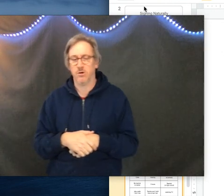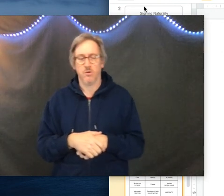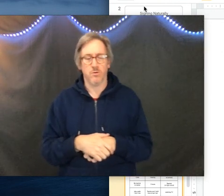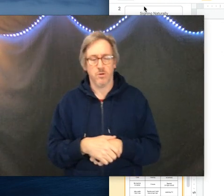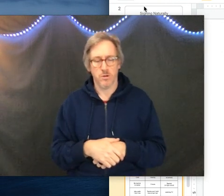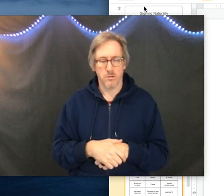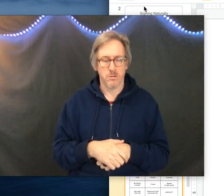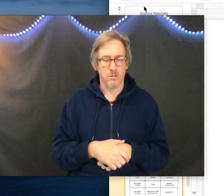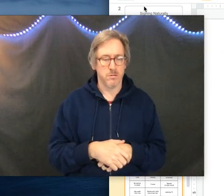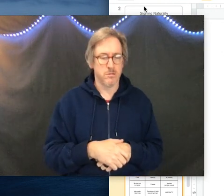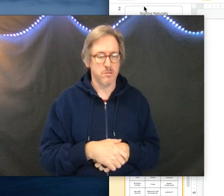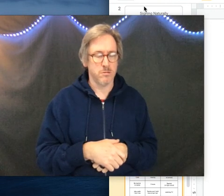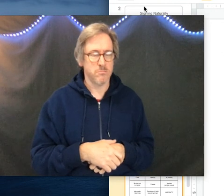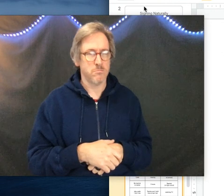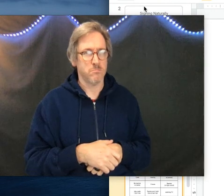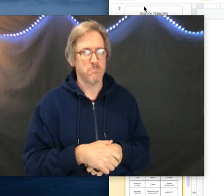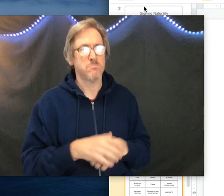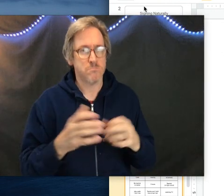So